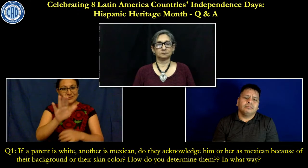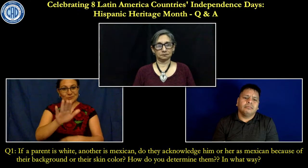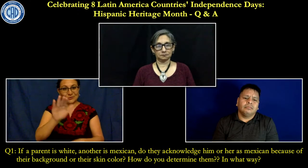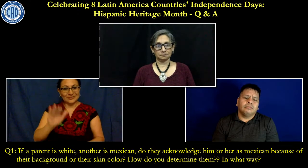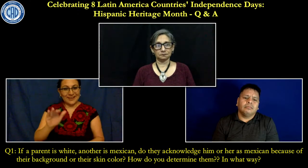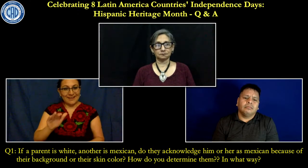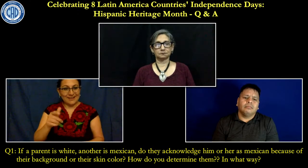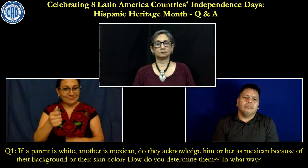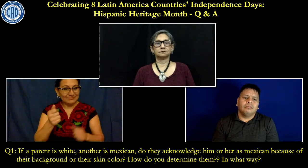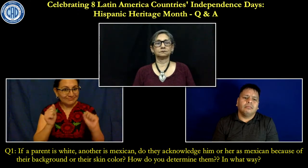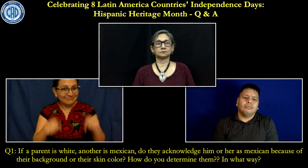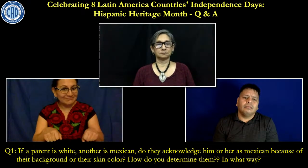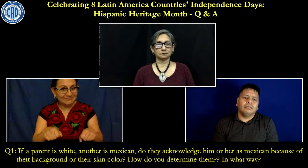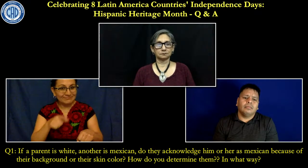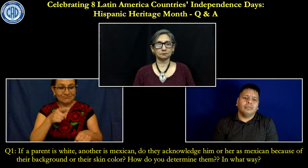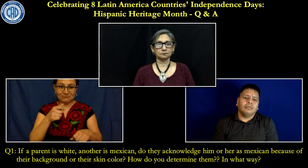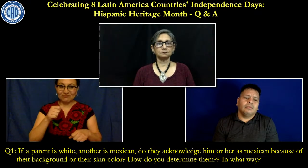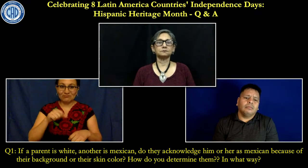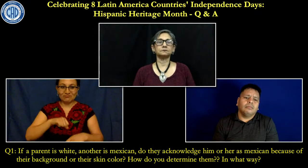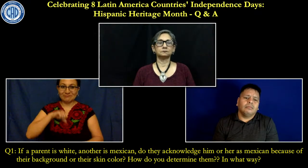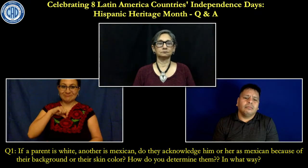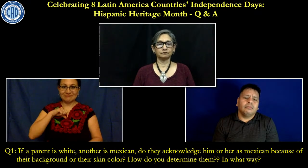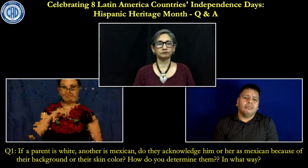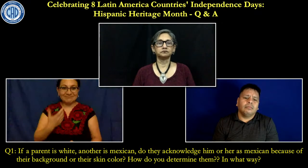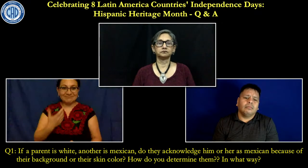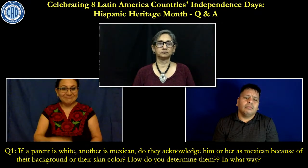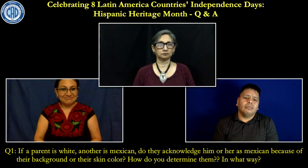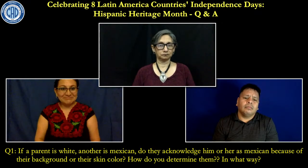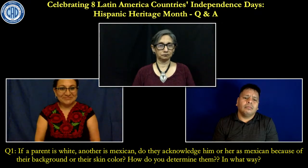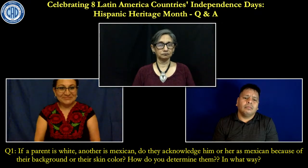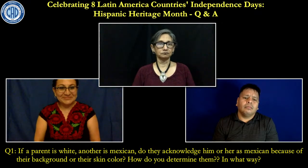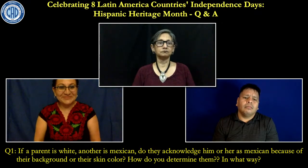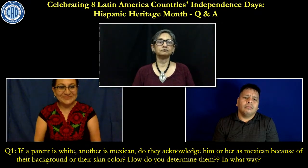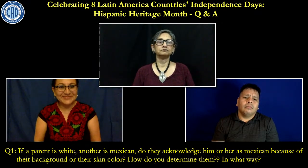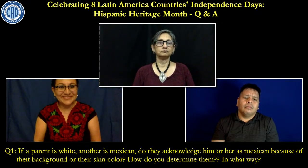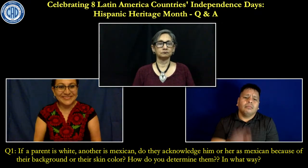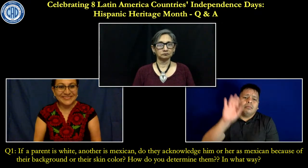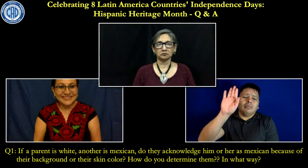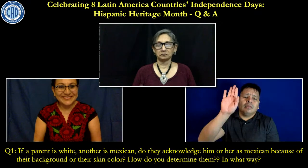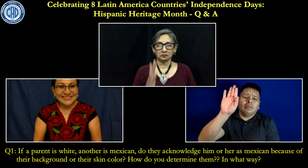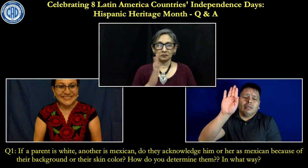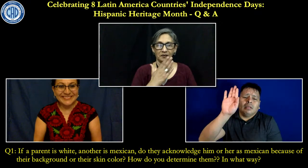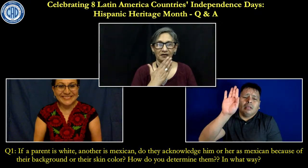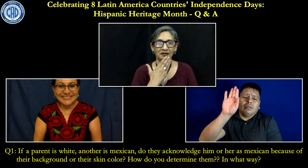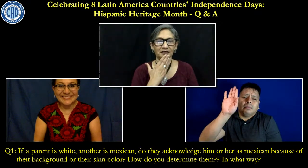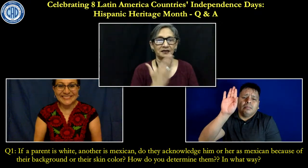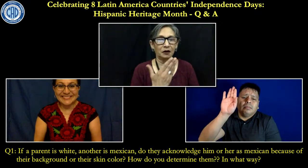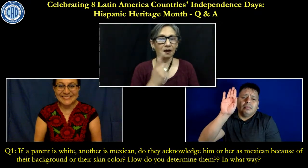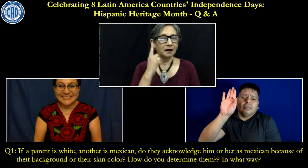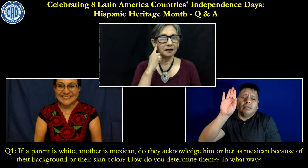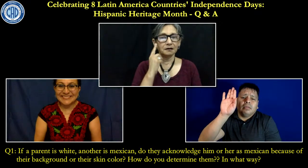that. We can't do that. So you can explain your own, your own history. Be proud of who you are.